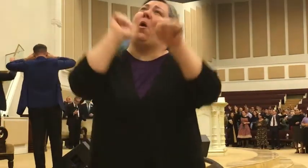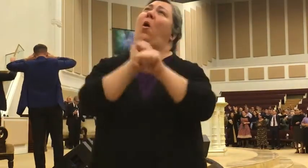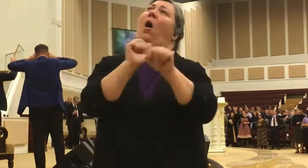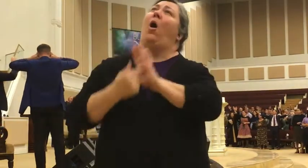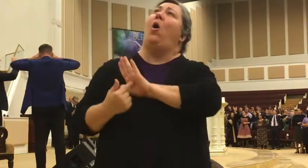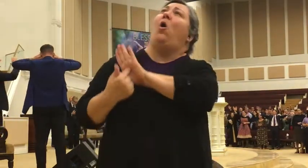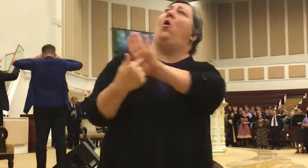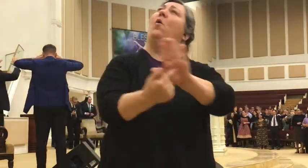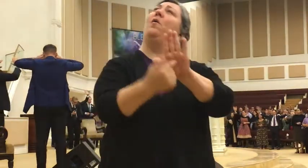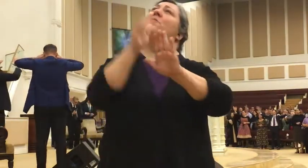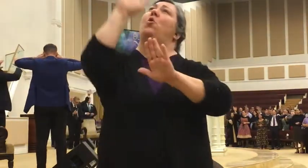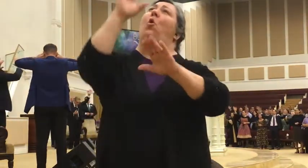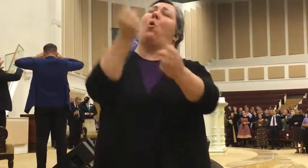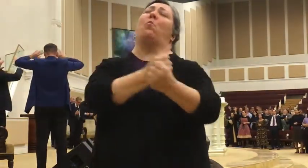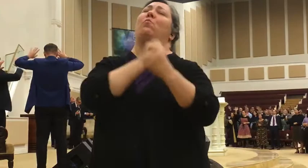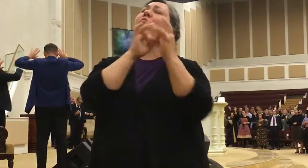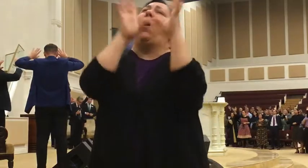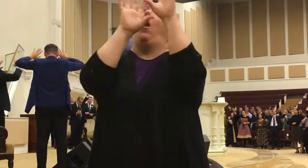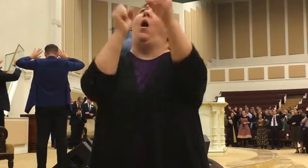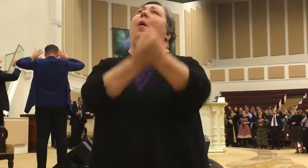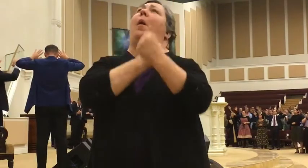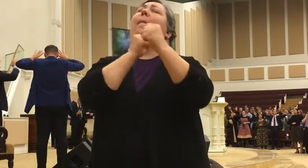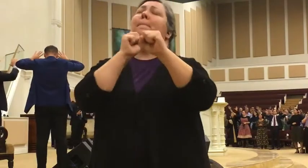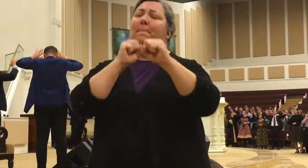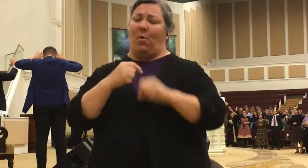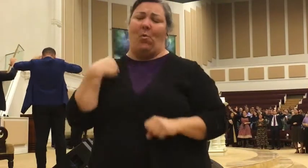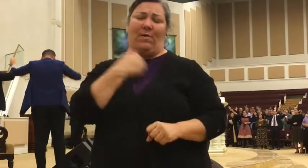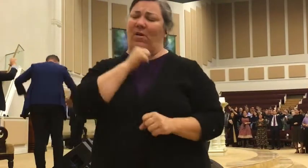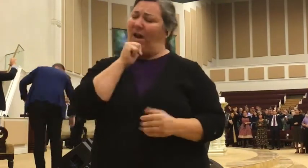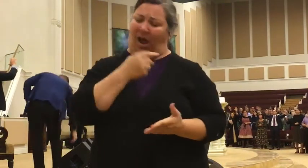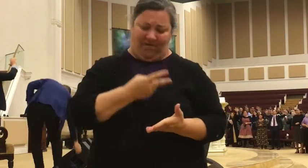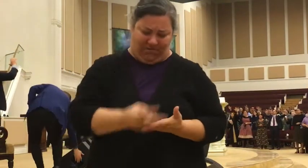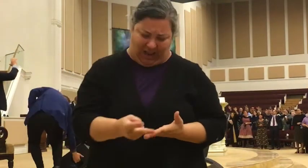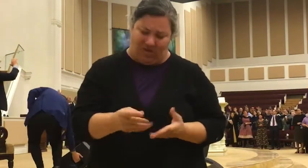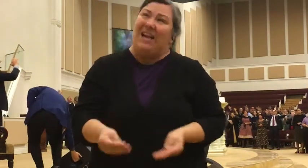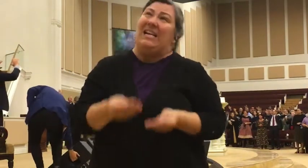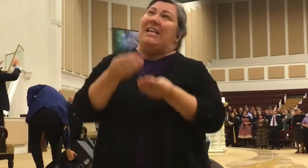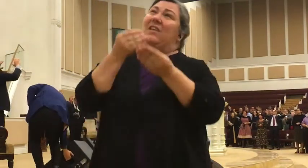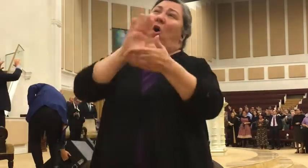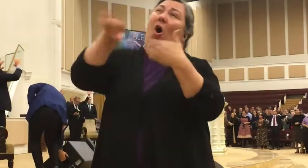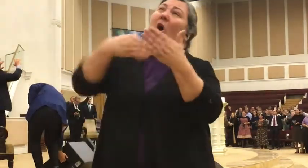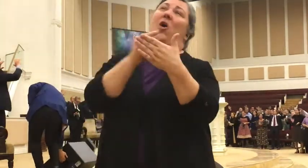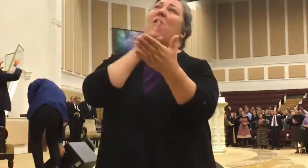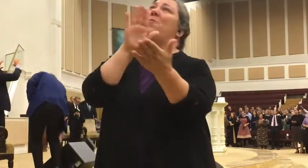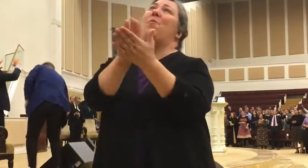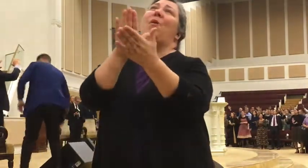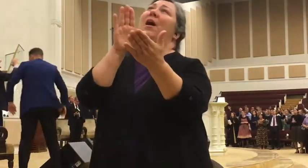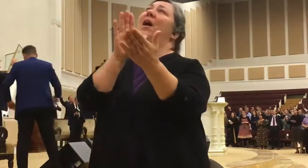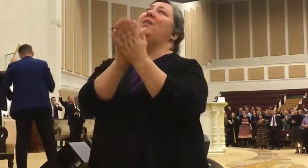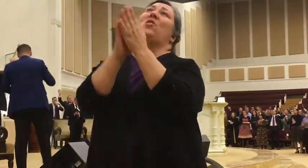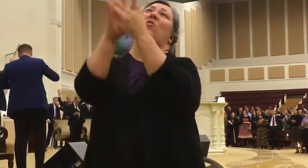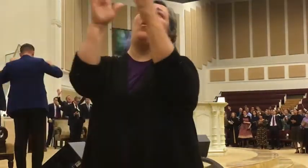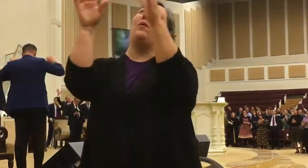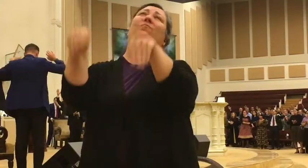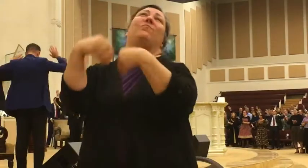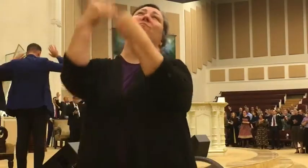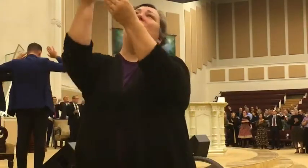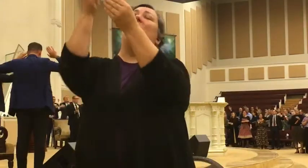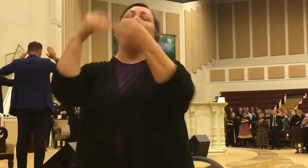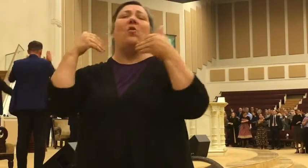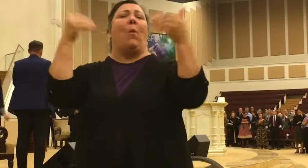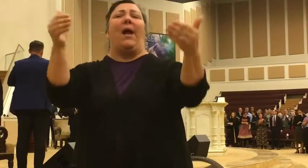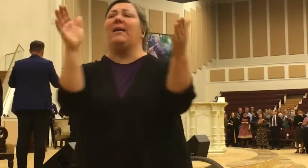of the supernatural in this house. And we will not fail to give you all the praise and all of the glory. Would you clap your hands